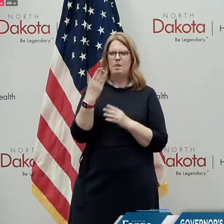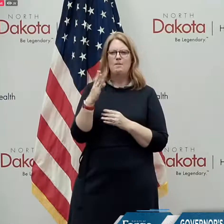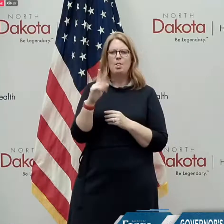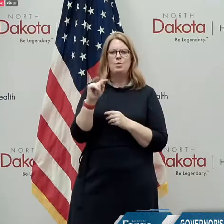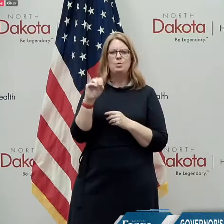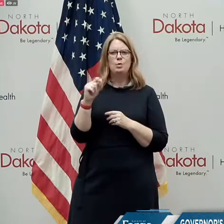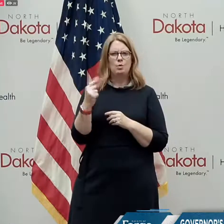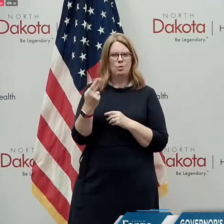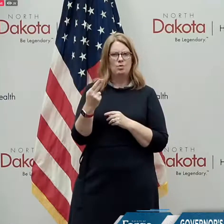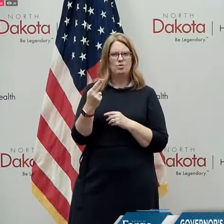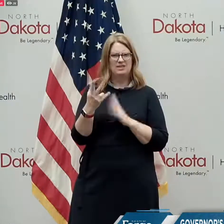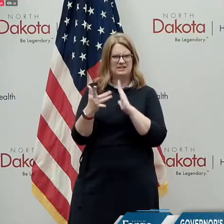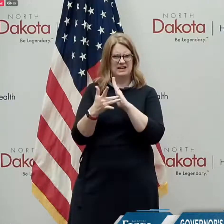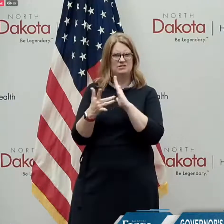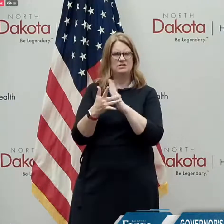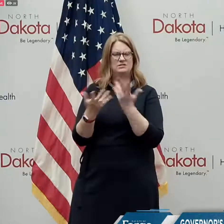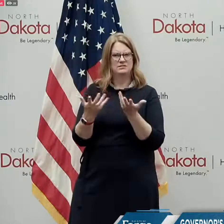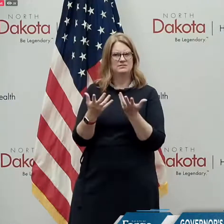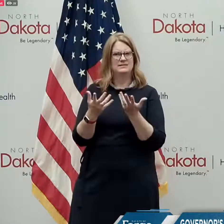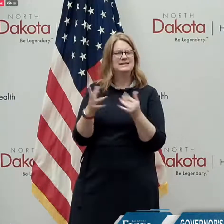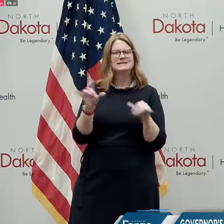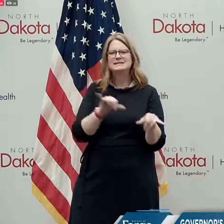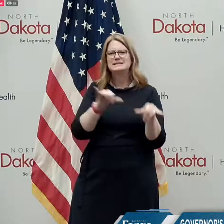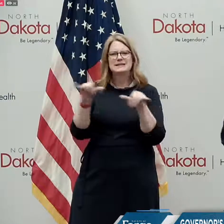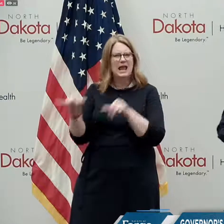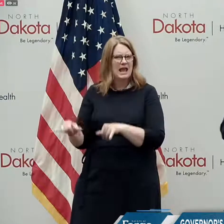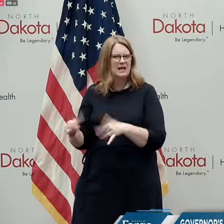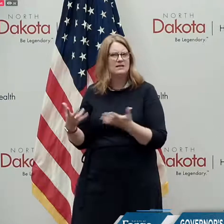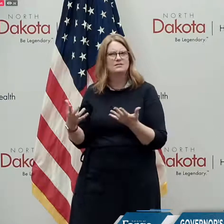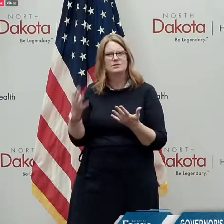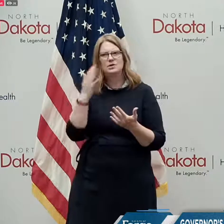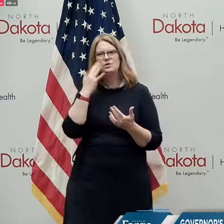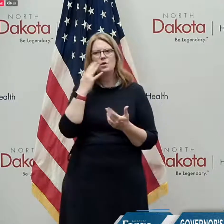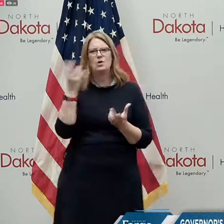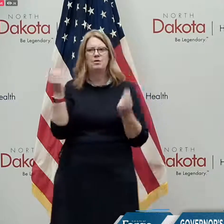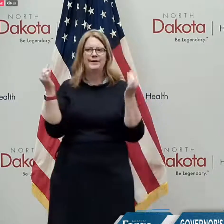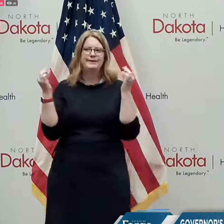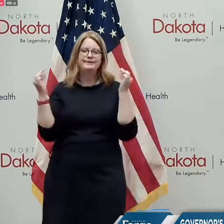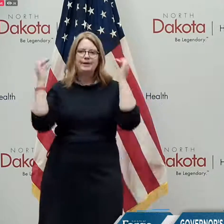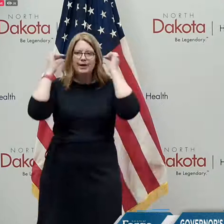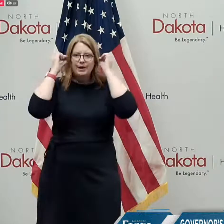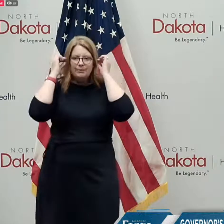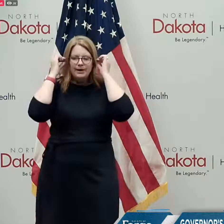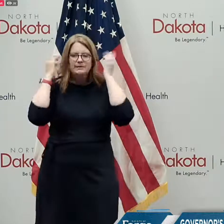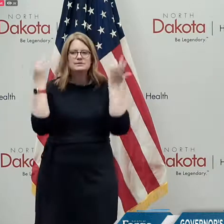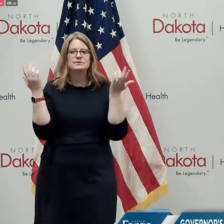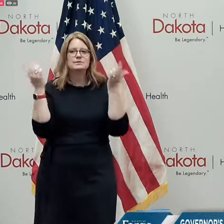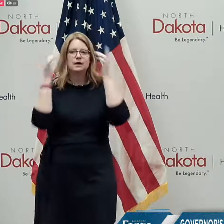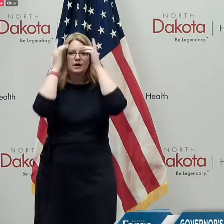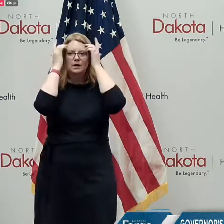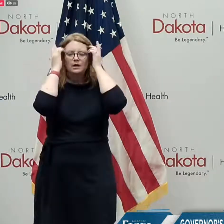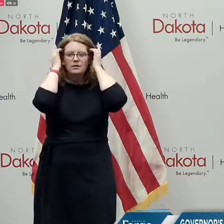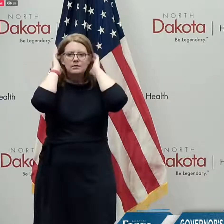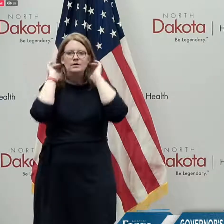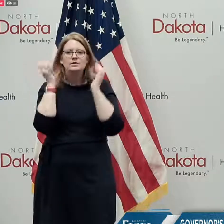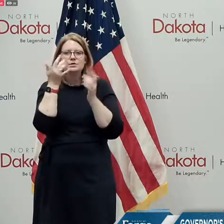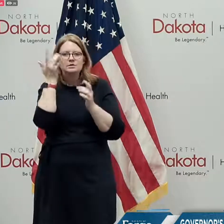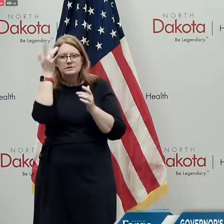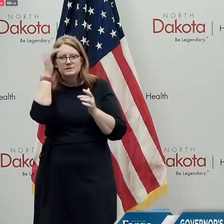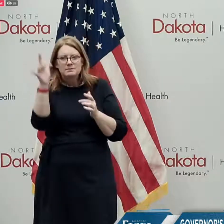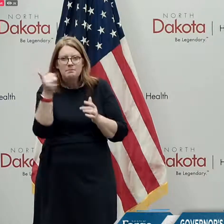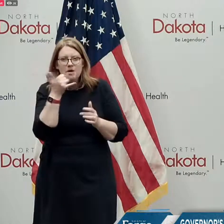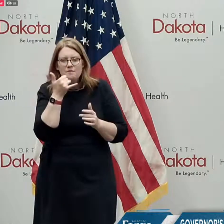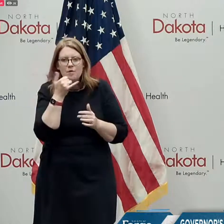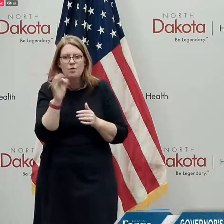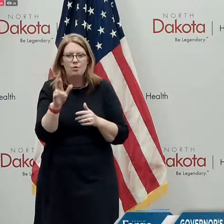technology. It's the very same technology that you use for your earbuds to communicate to your smartphone or your